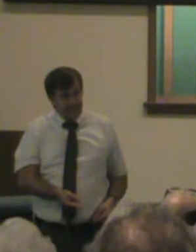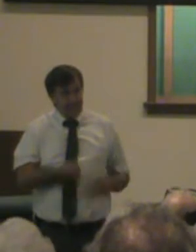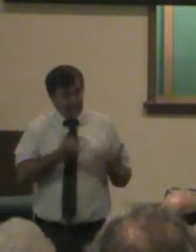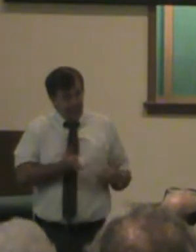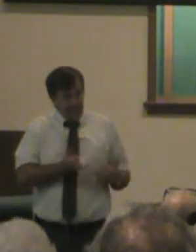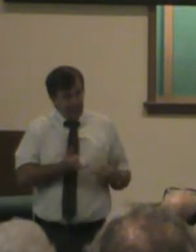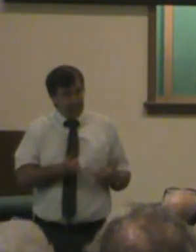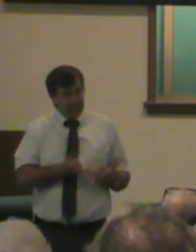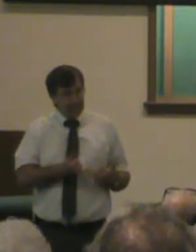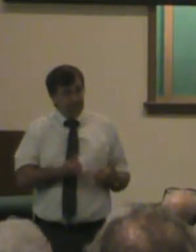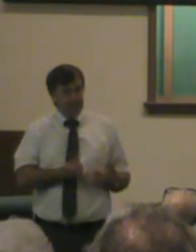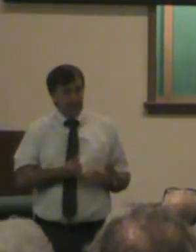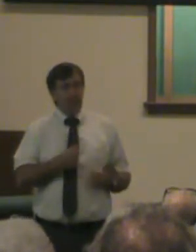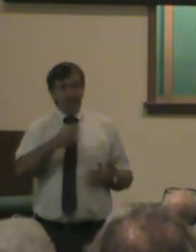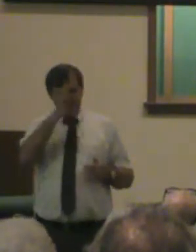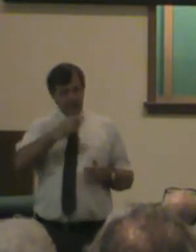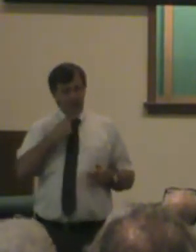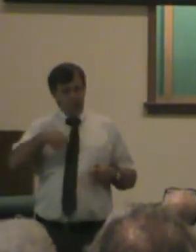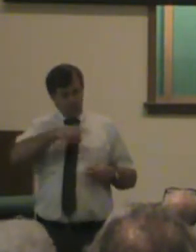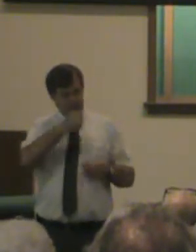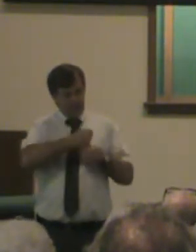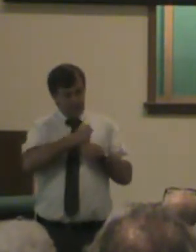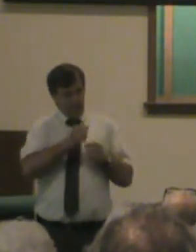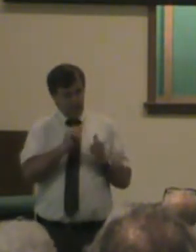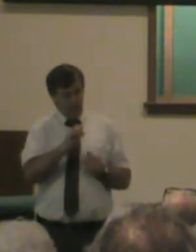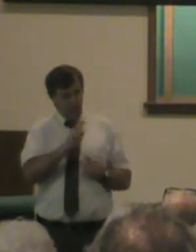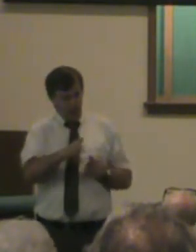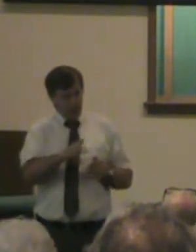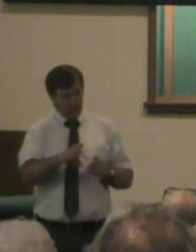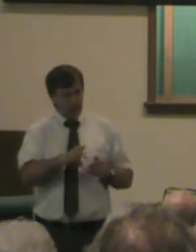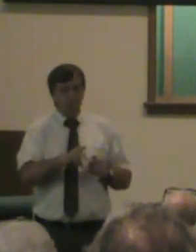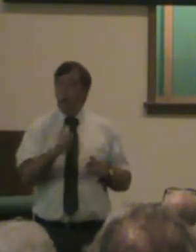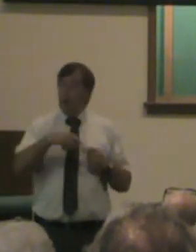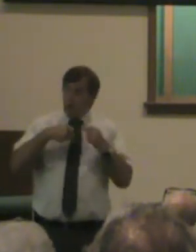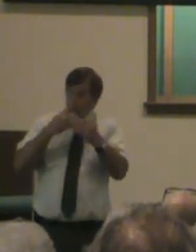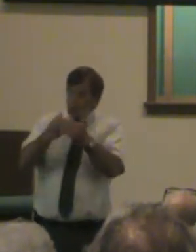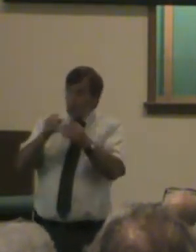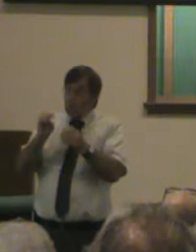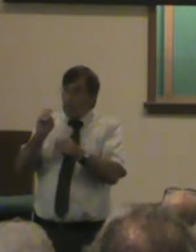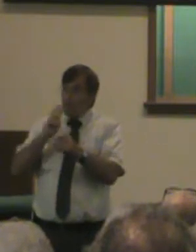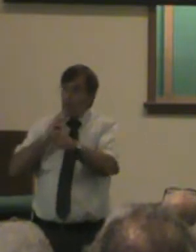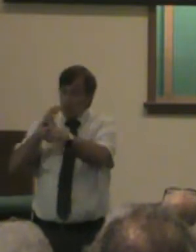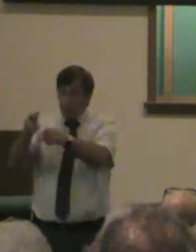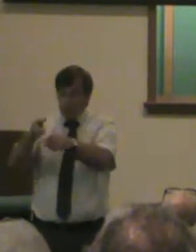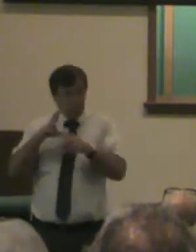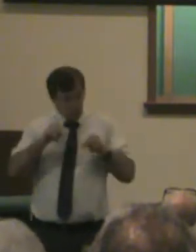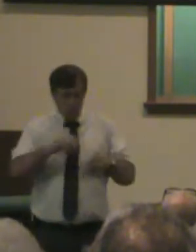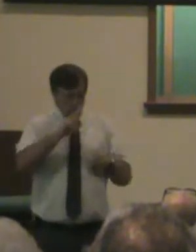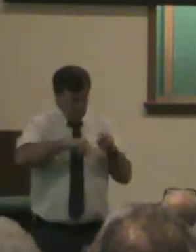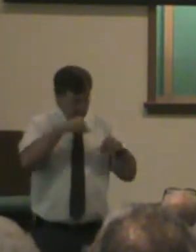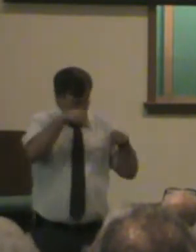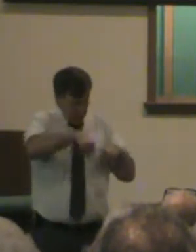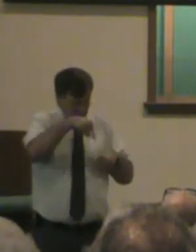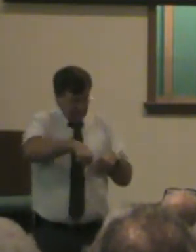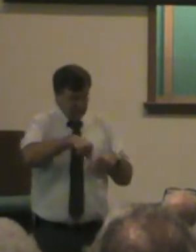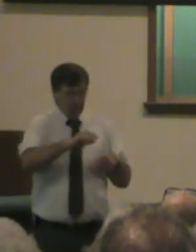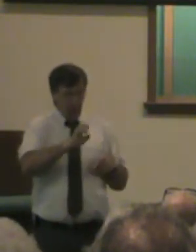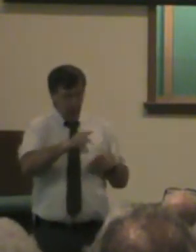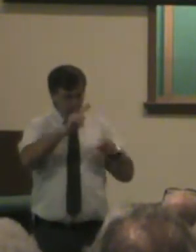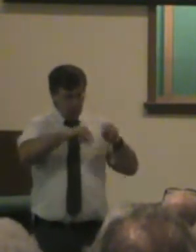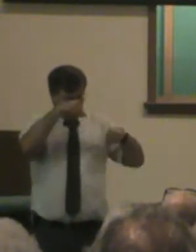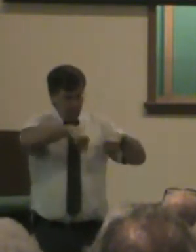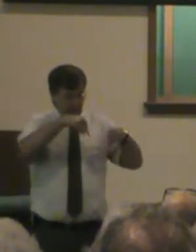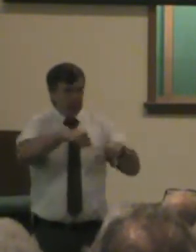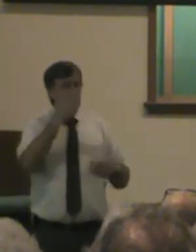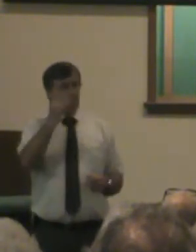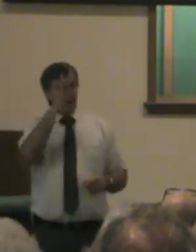Therefore, we need to build an ark. By the water? No, right here. We can build an ark right here because God said it's going to